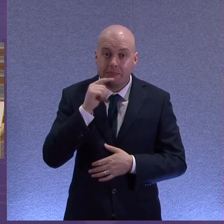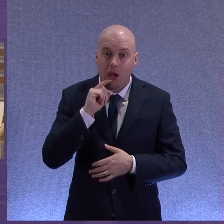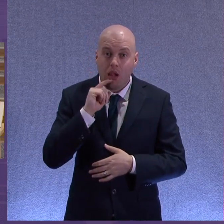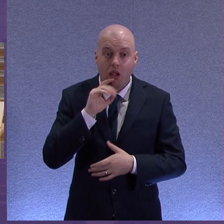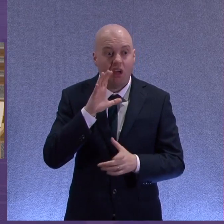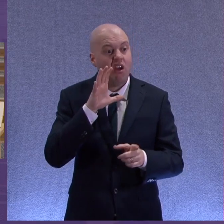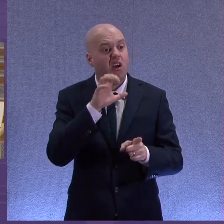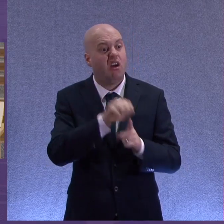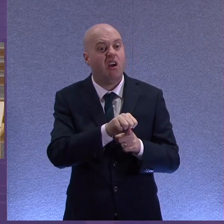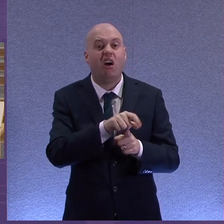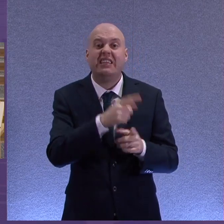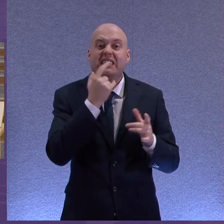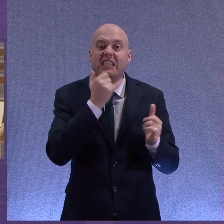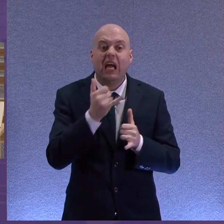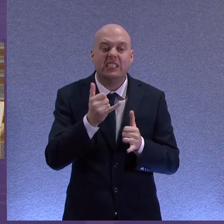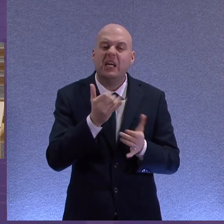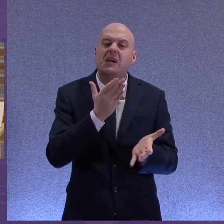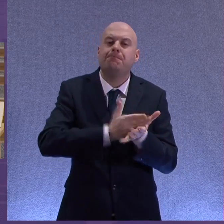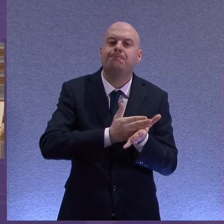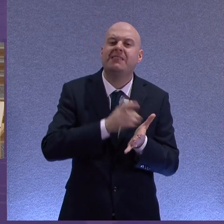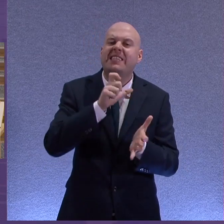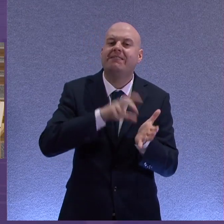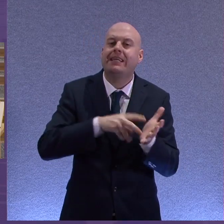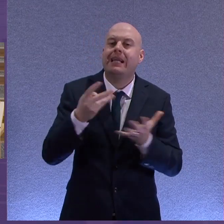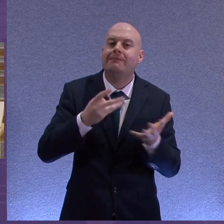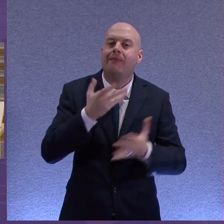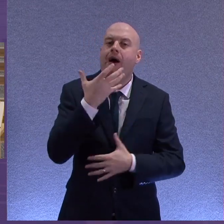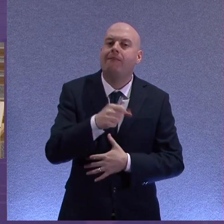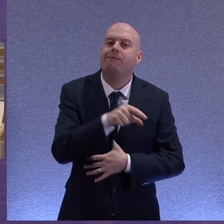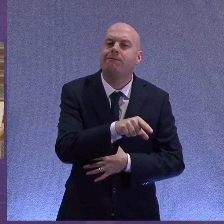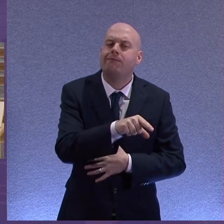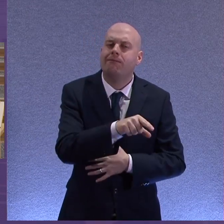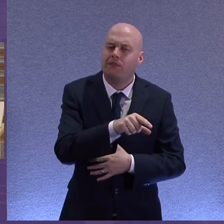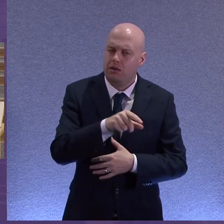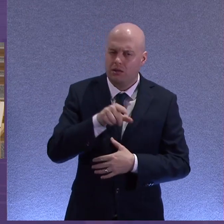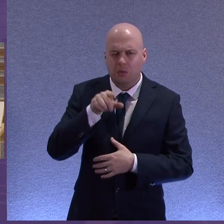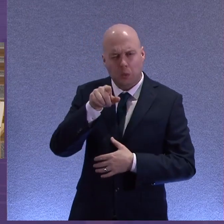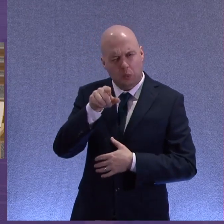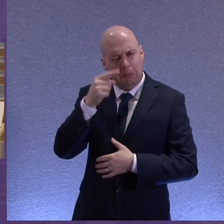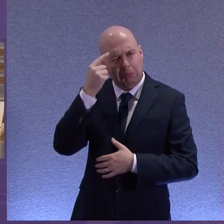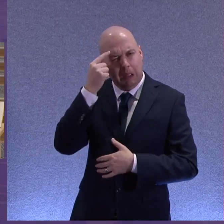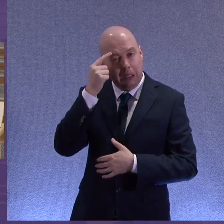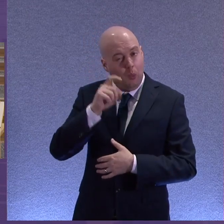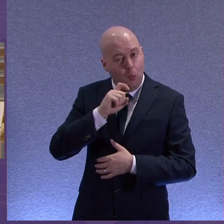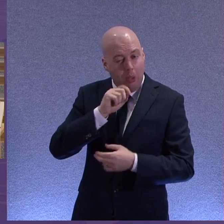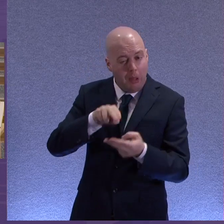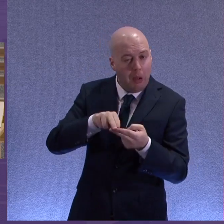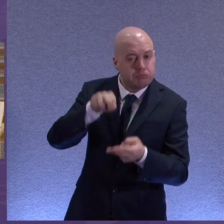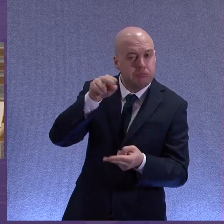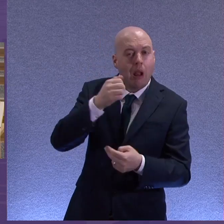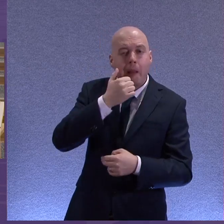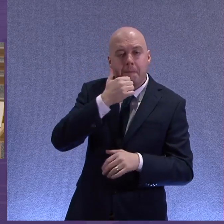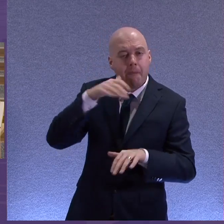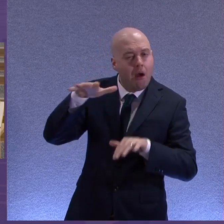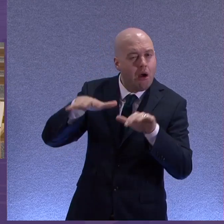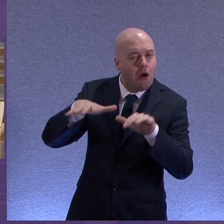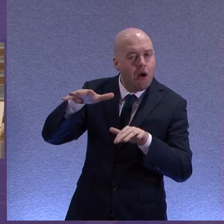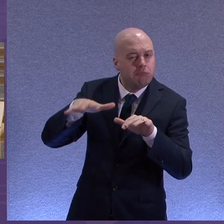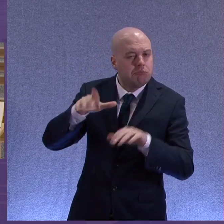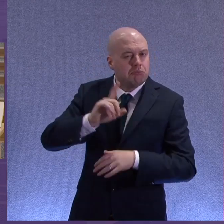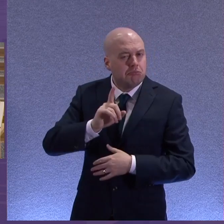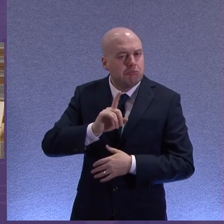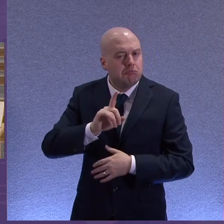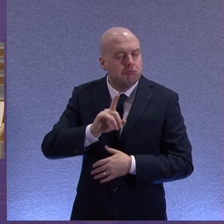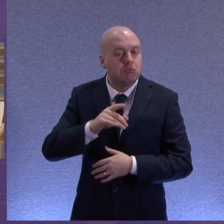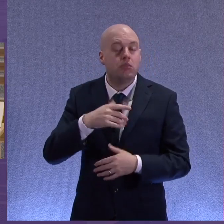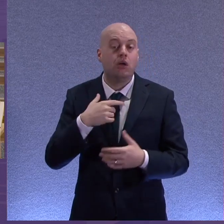surveillance telling us in terms of what the likely number of cases is likely to be? And this won't be a unique example, but last